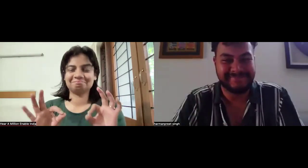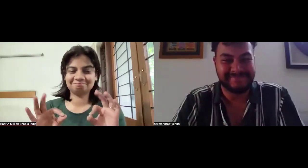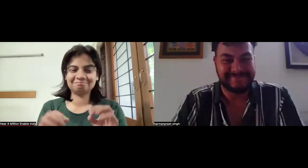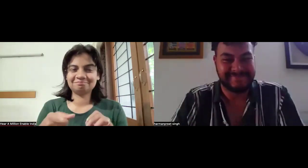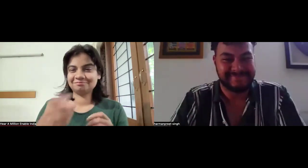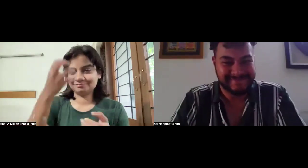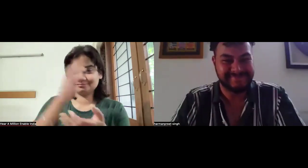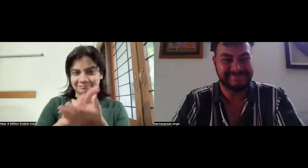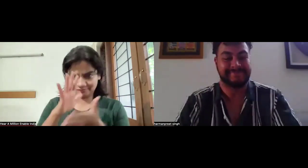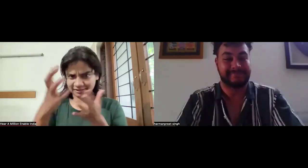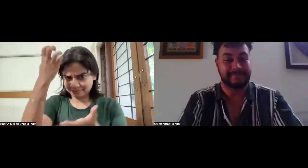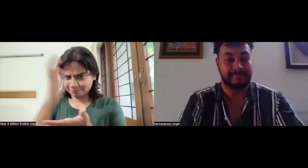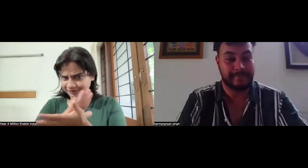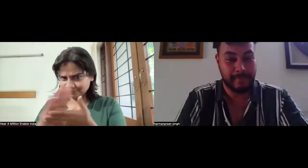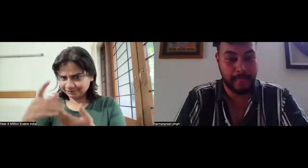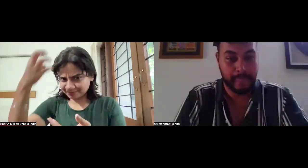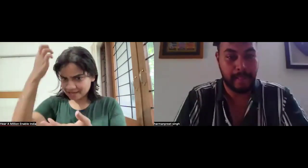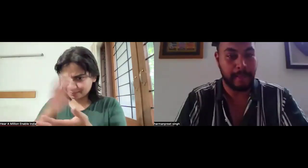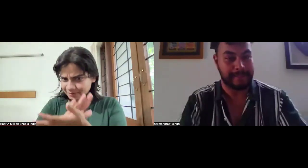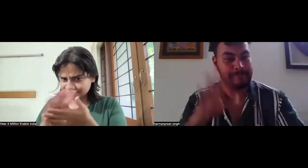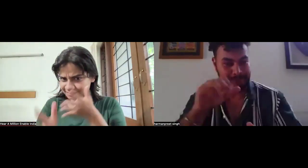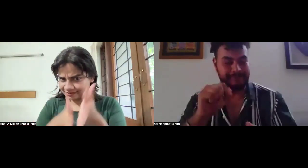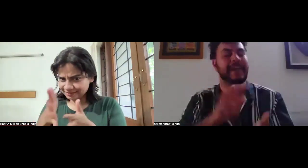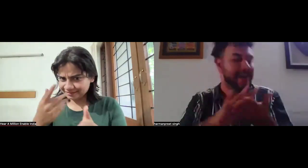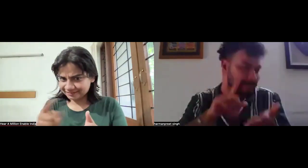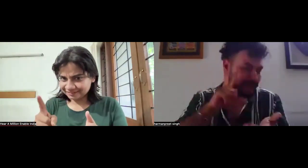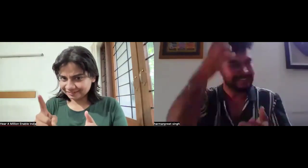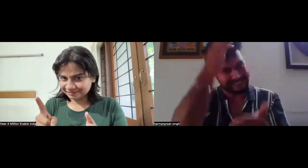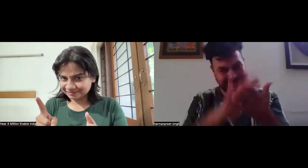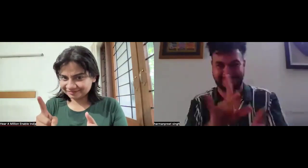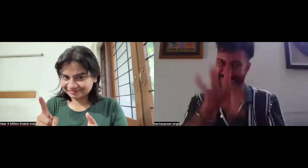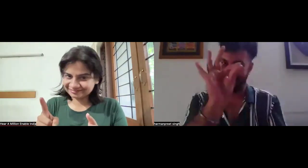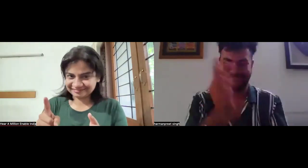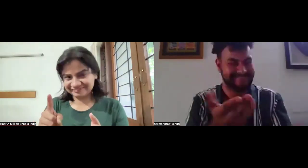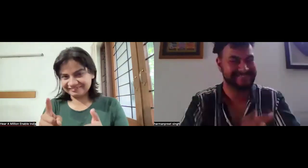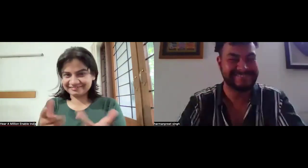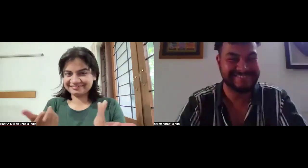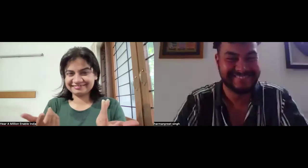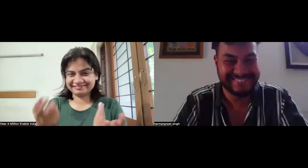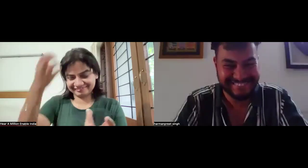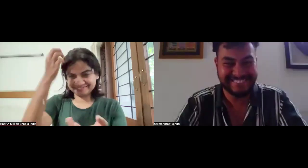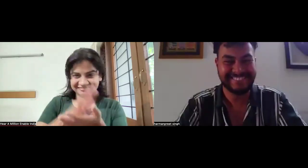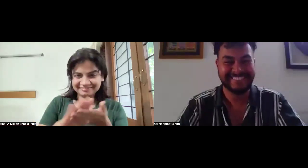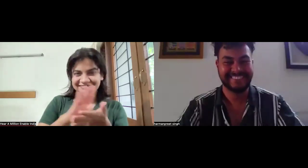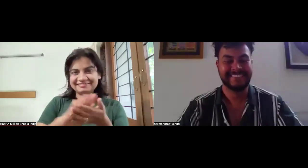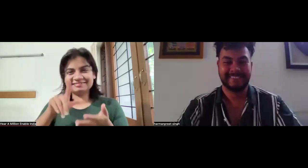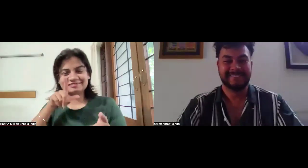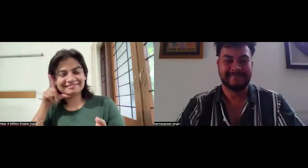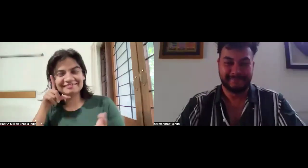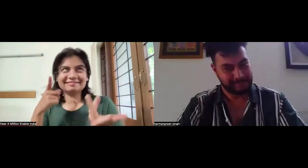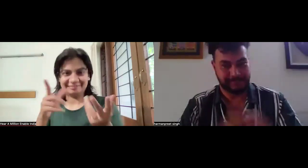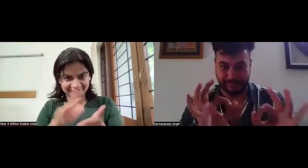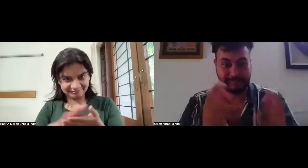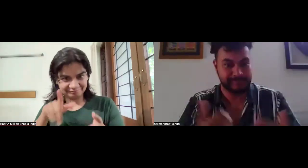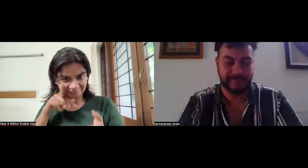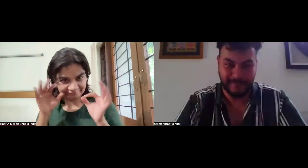am supporting the LGBTQI community, deaf LGBTQI. Can I just clarify if your sign name is